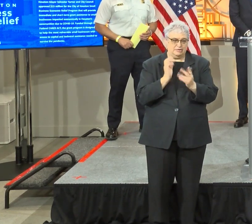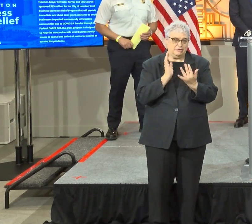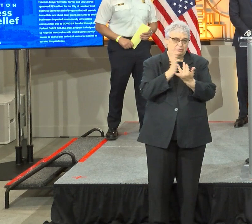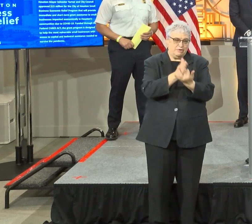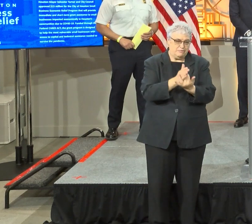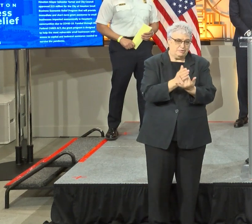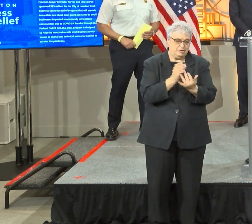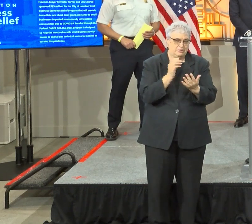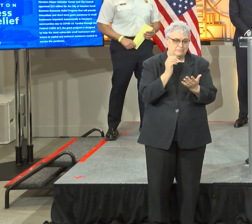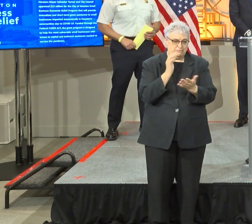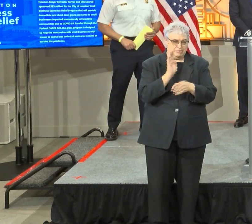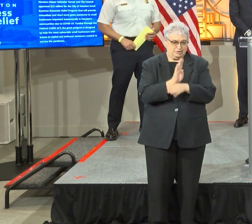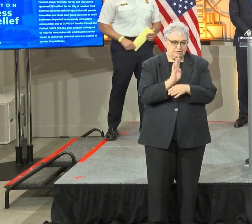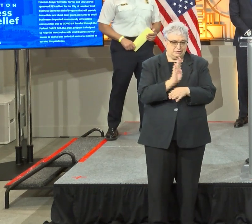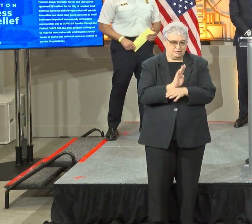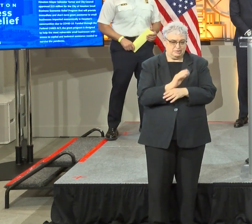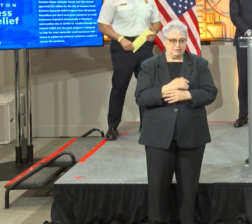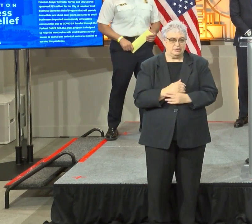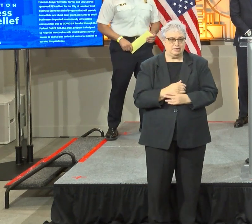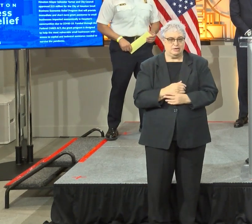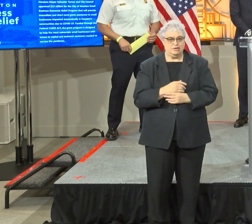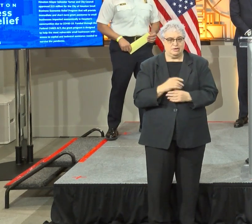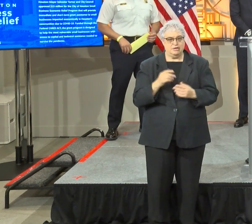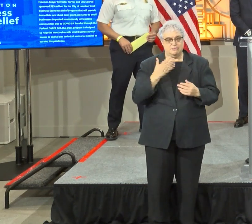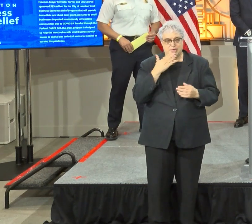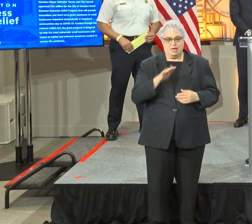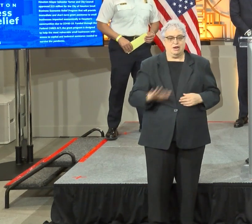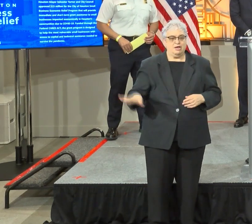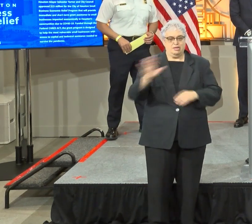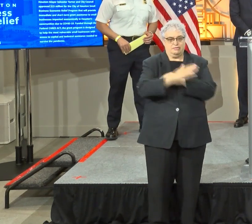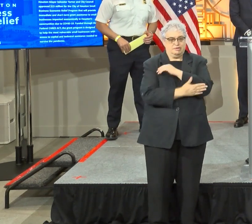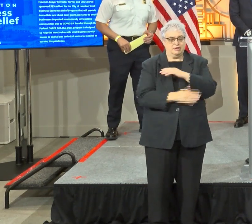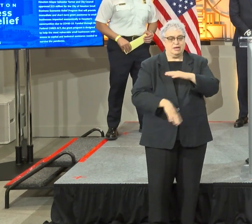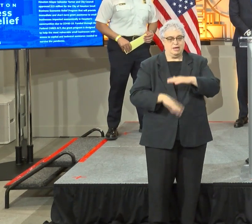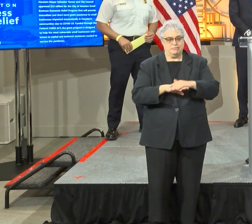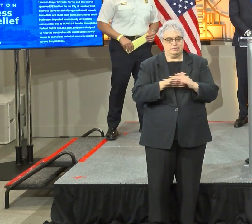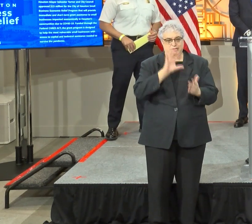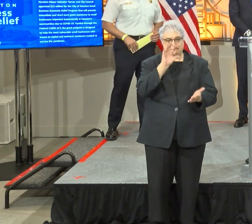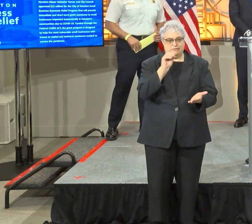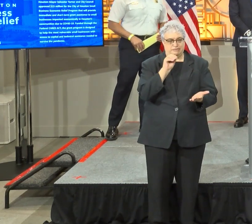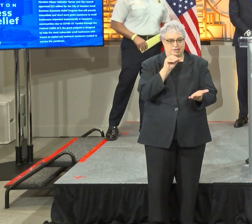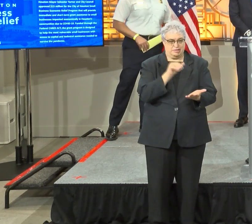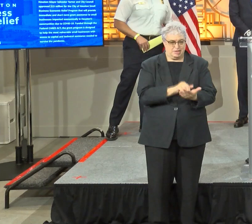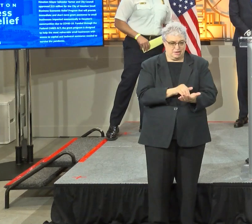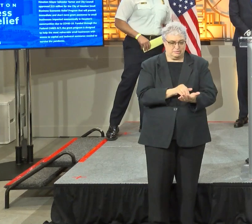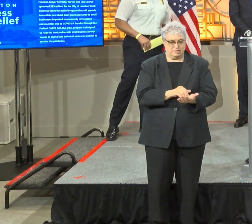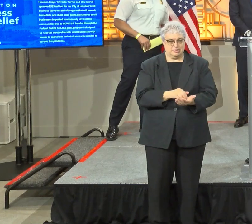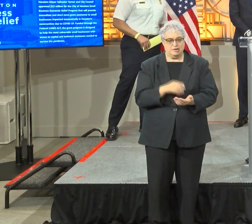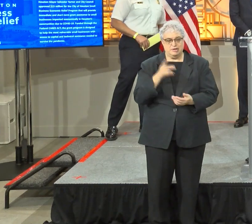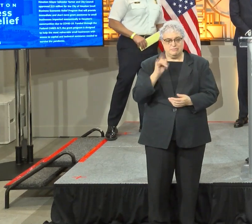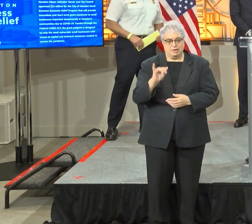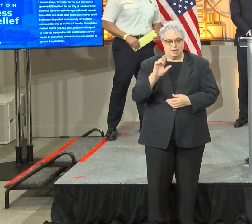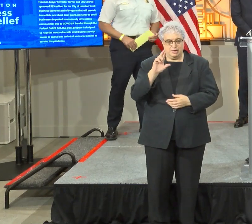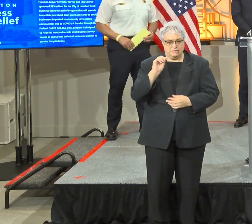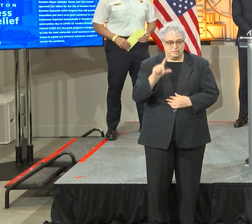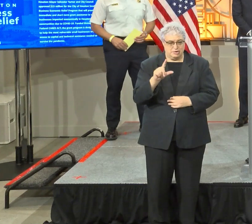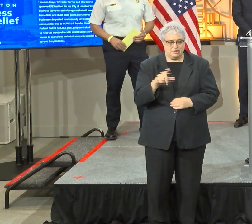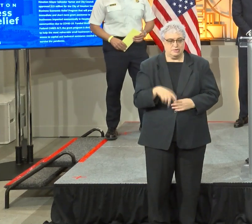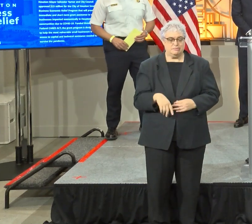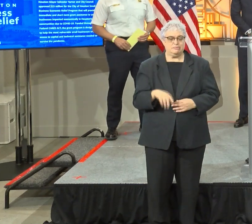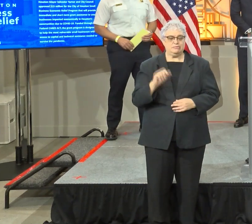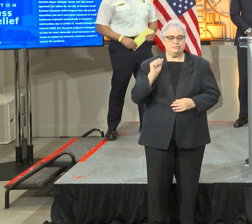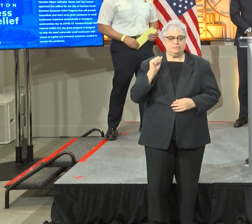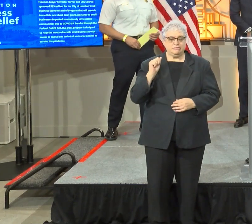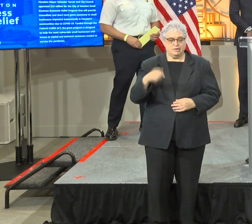be up to about $50,000. And this is money that may be used for payrolls, accounts